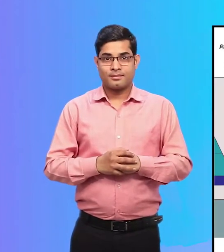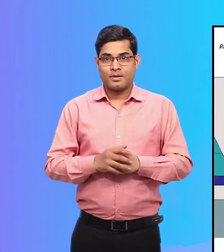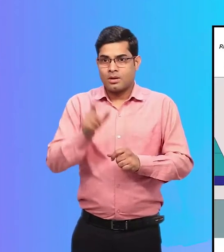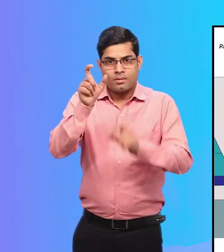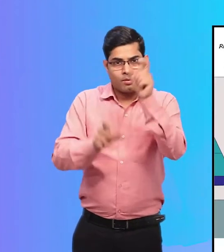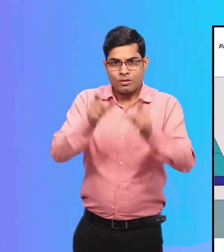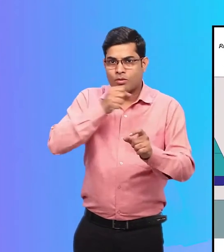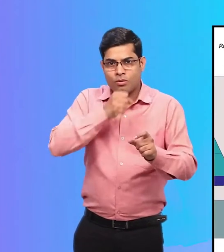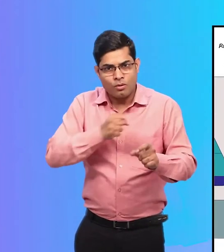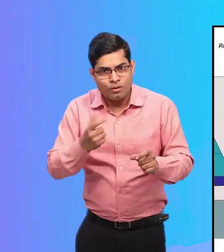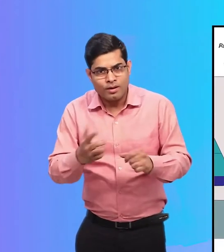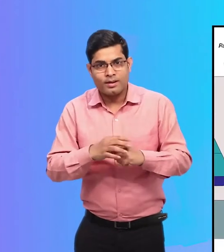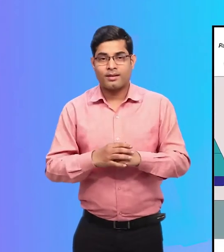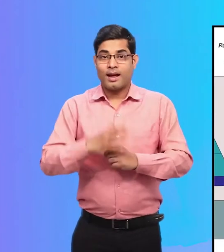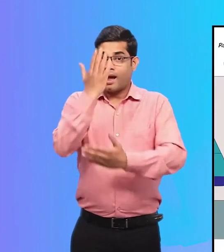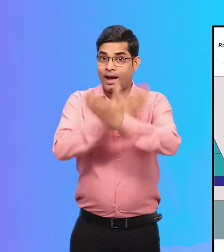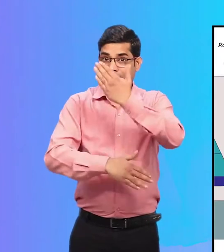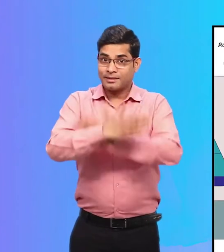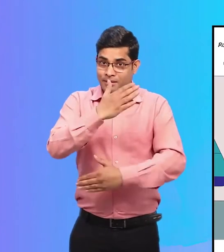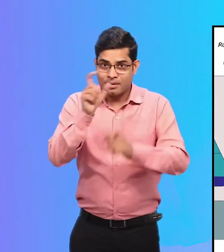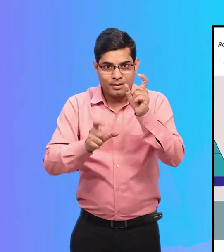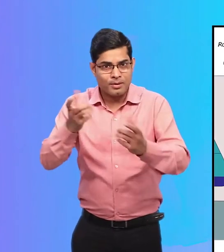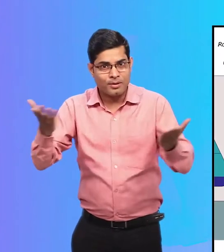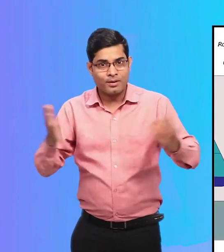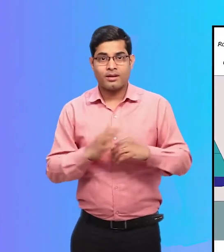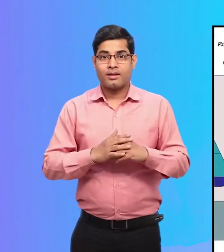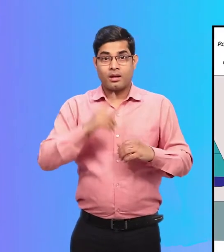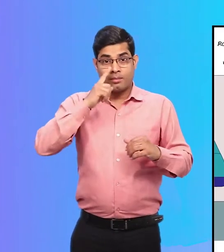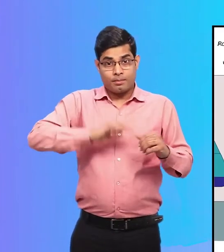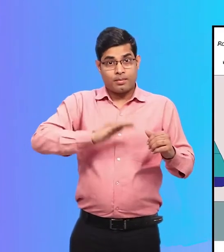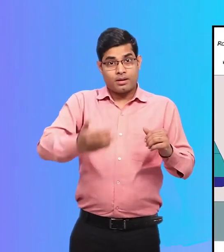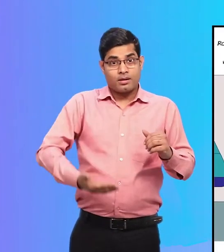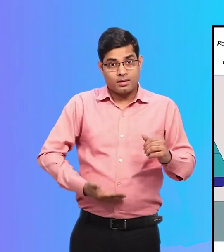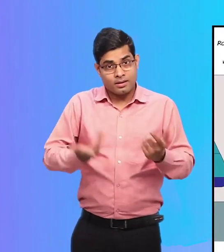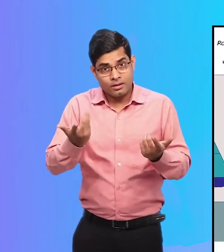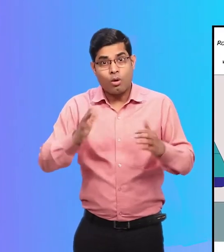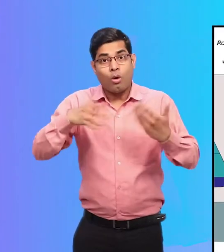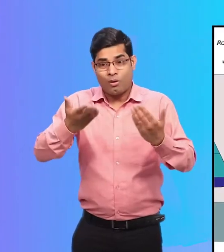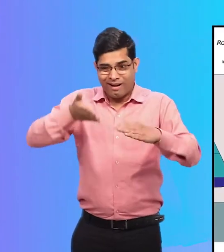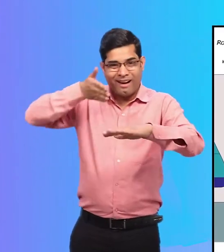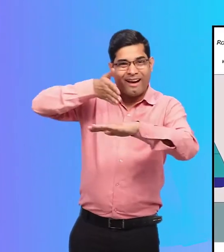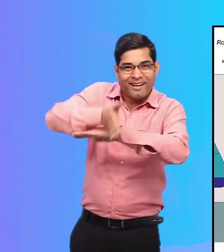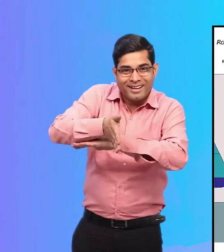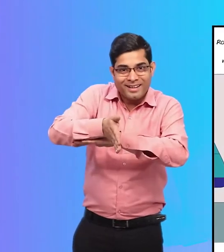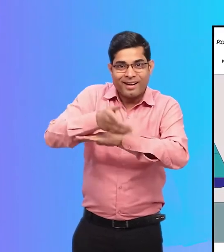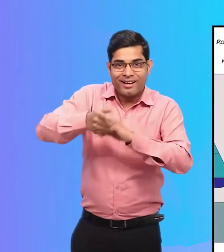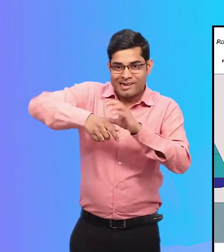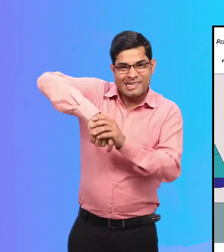For those who are old, with disability, pregnant women or injured, like you are, there is reserved